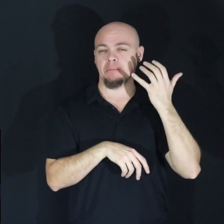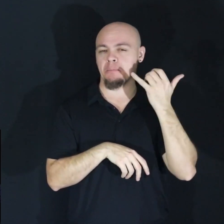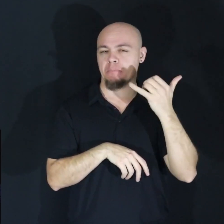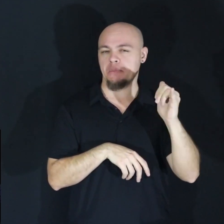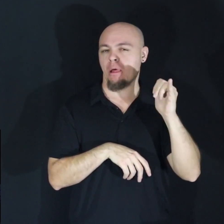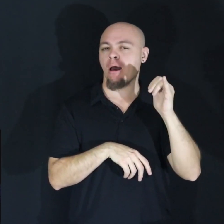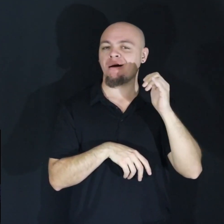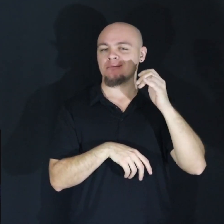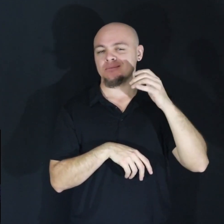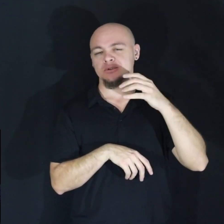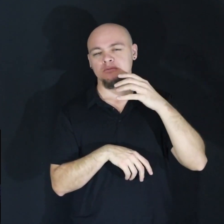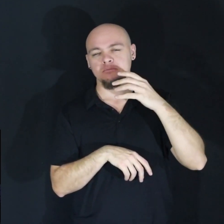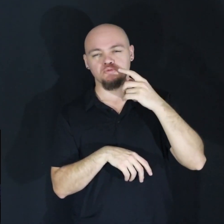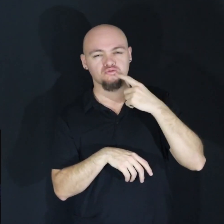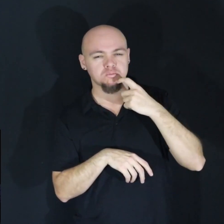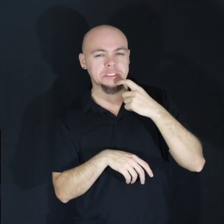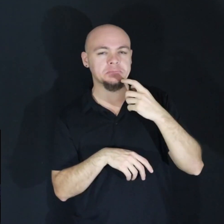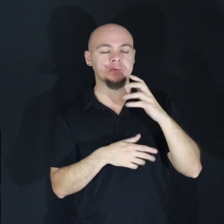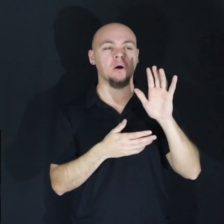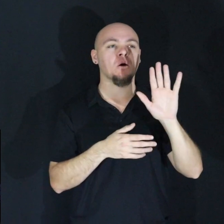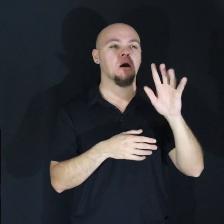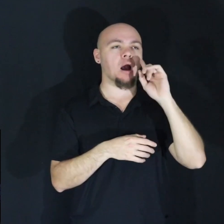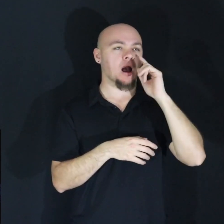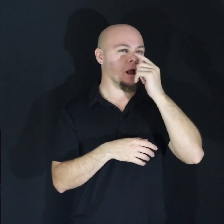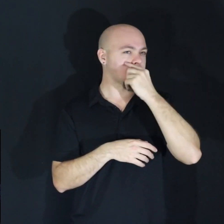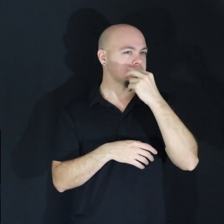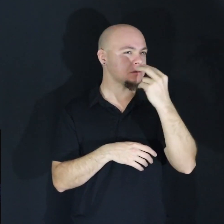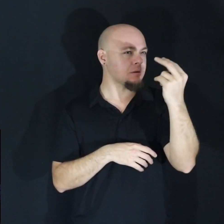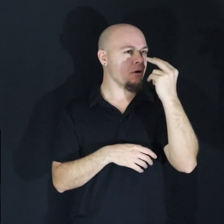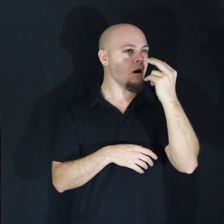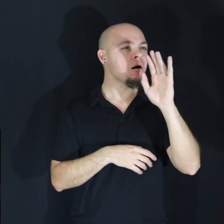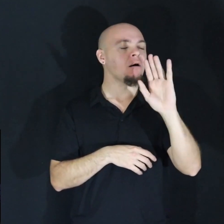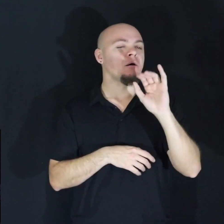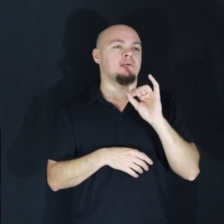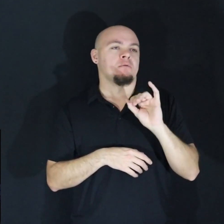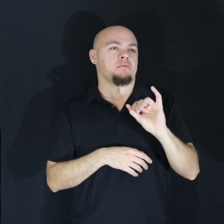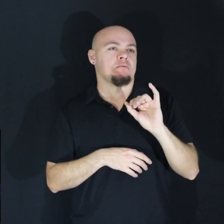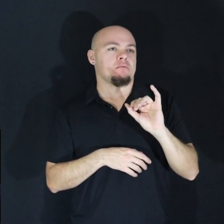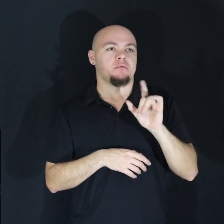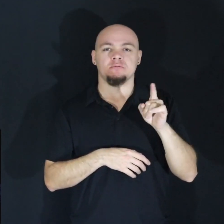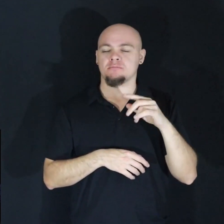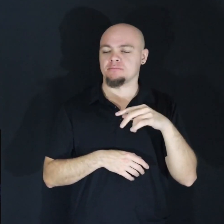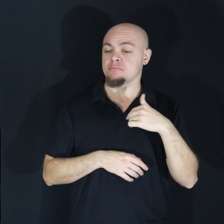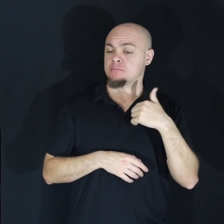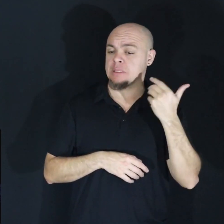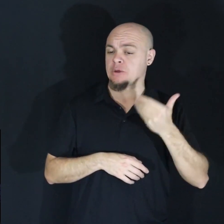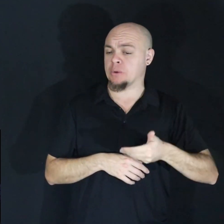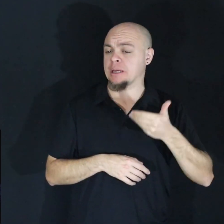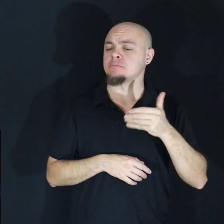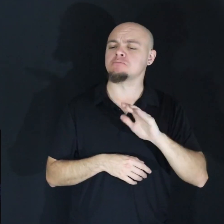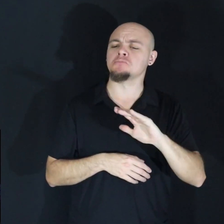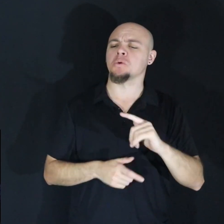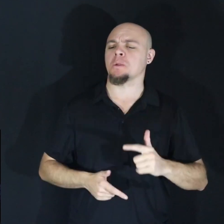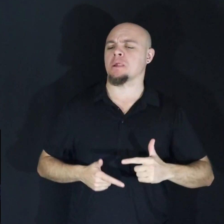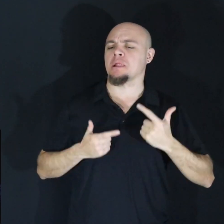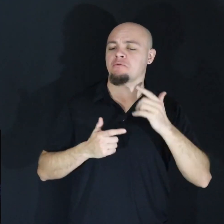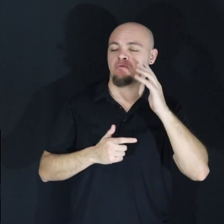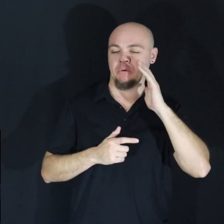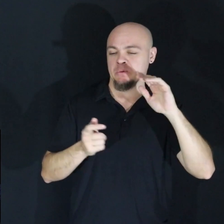eyes just spoke to my soul, saying, "Here I am. I'm here to change your